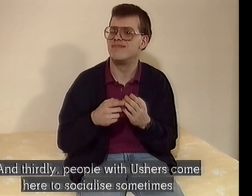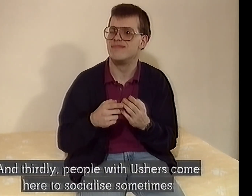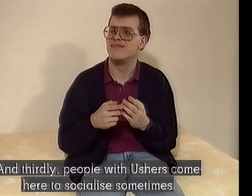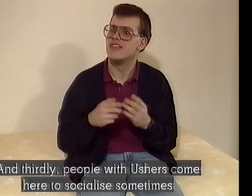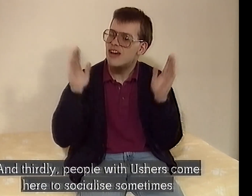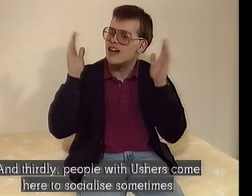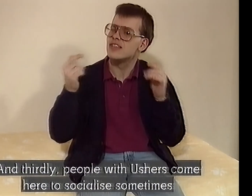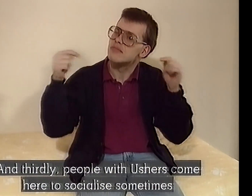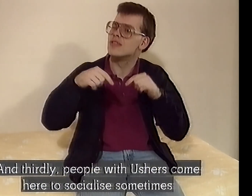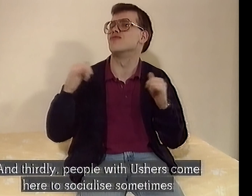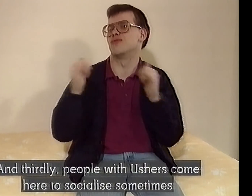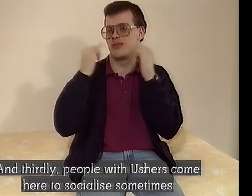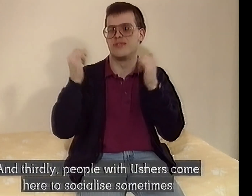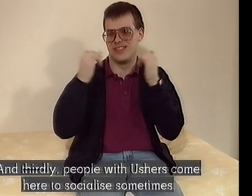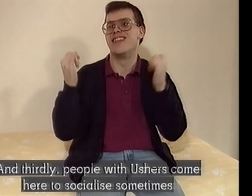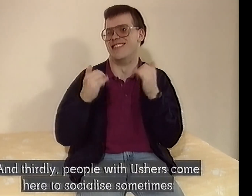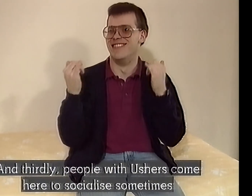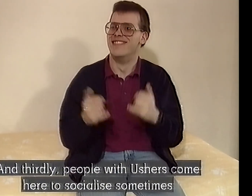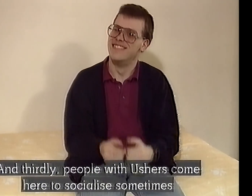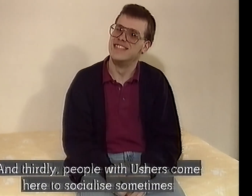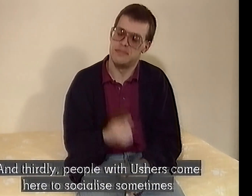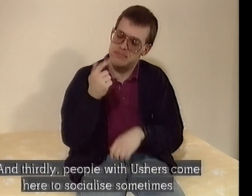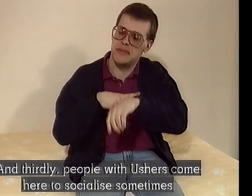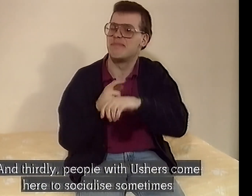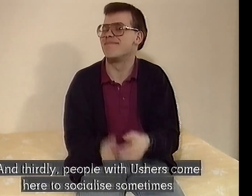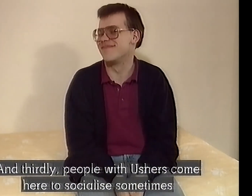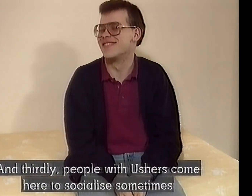And thirdly, people with ushers come here to socialise sometimes.